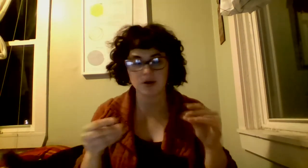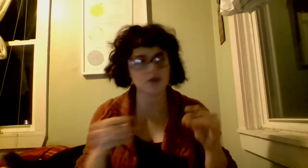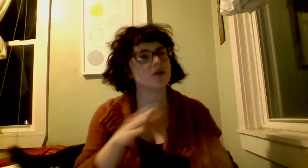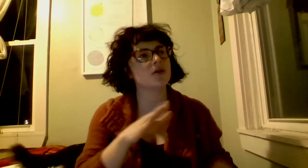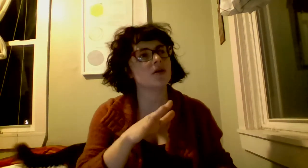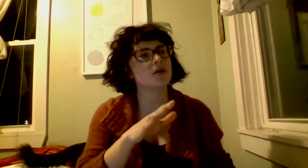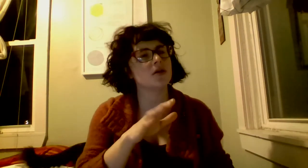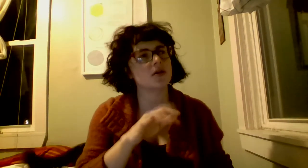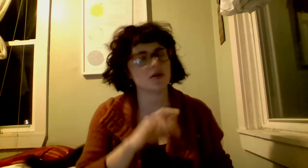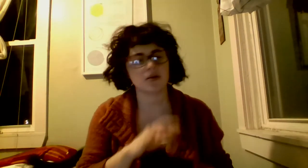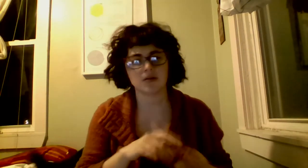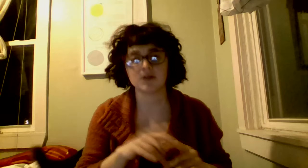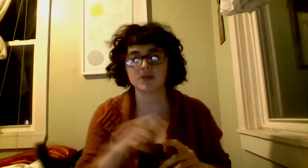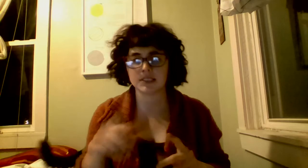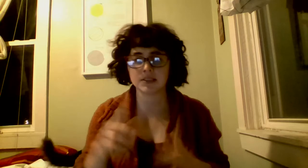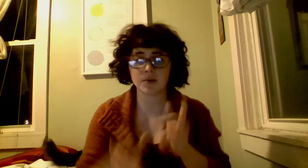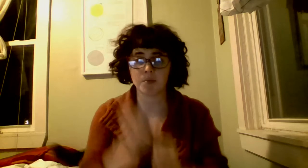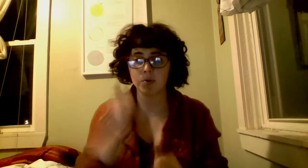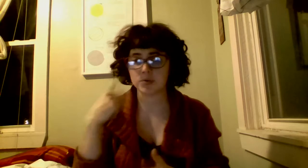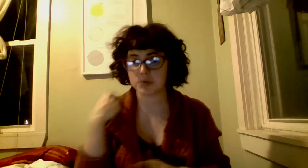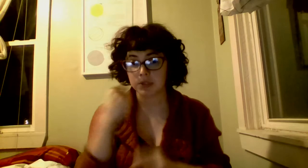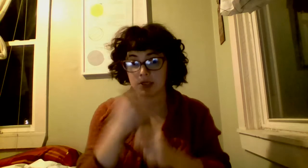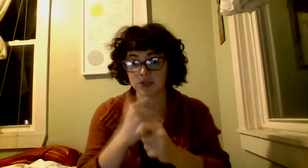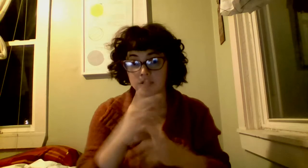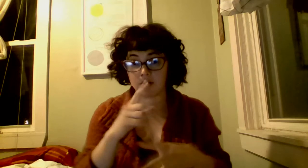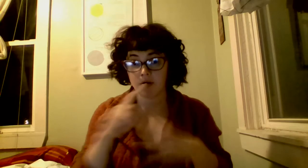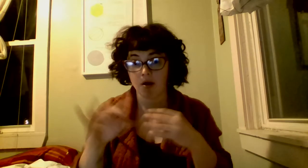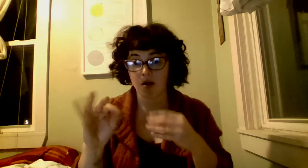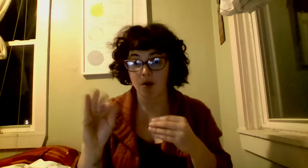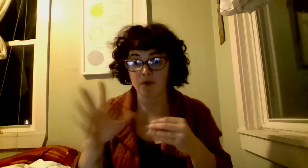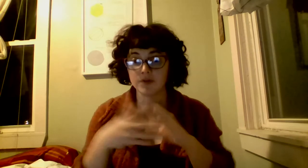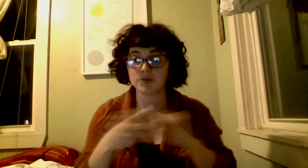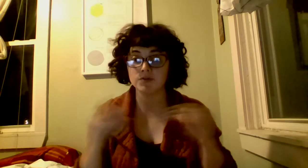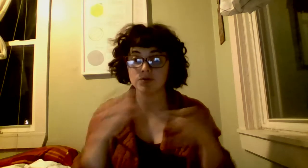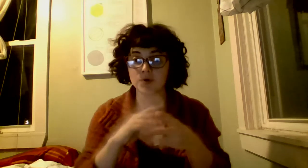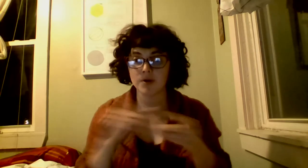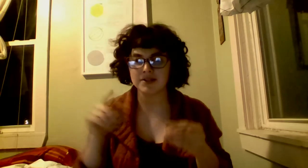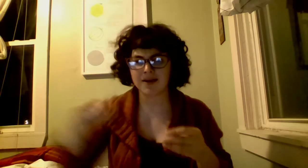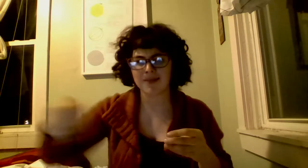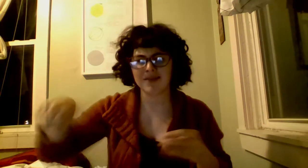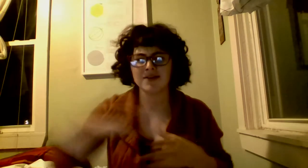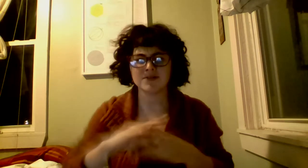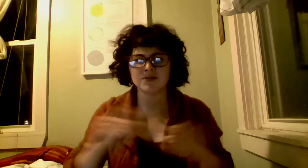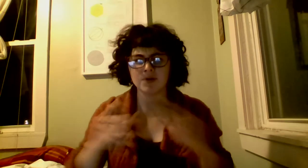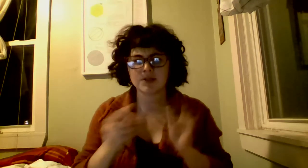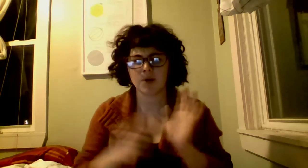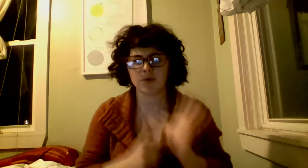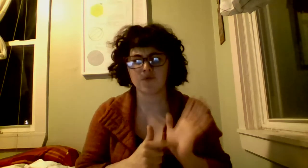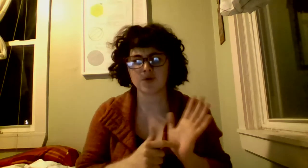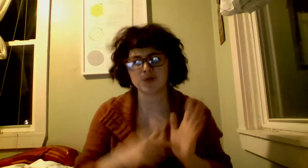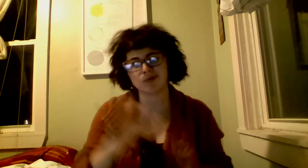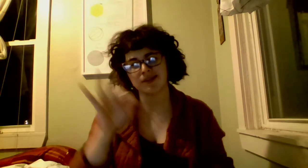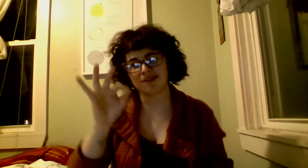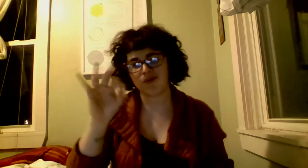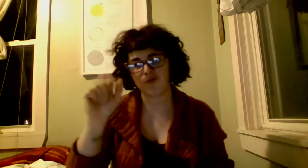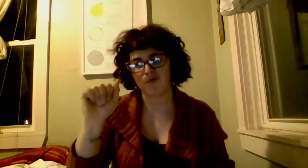is the most traditional of the stories, and they're the ones that are often referred to as the fairy tale, even though they don't